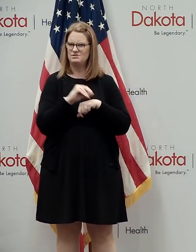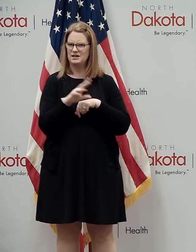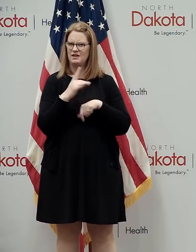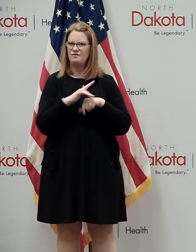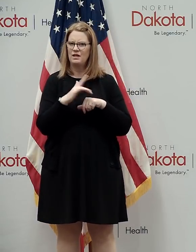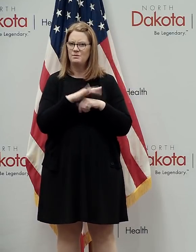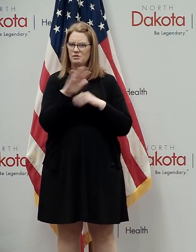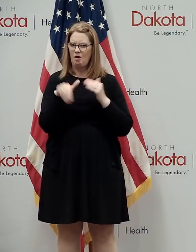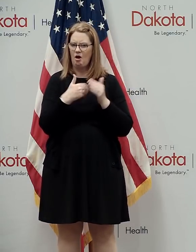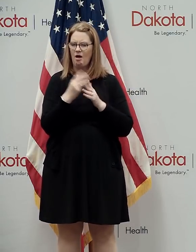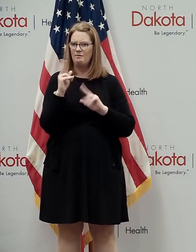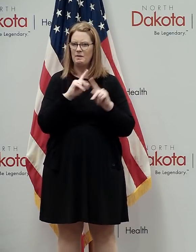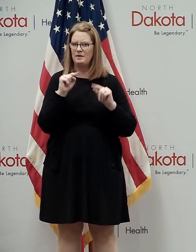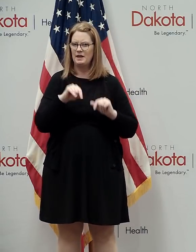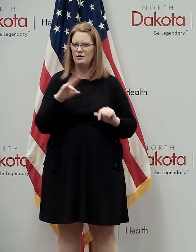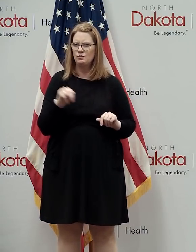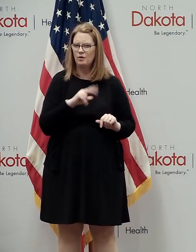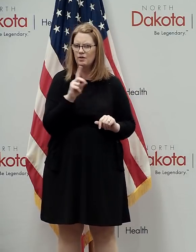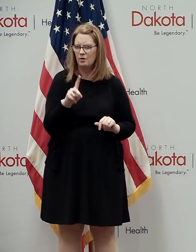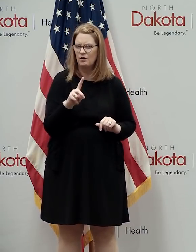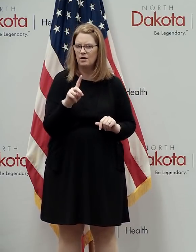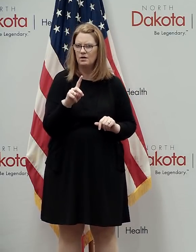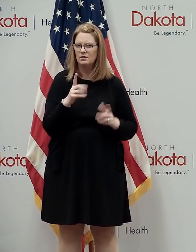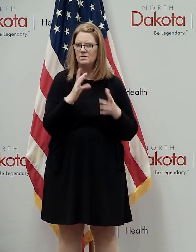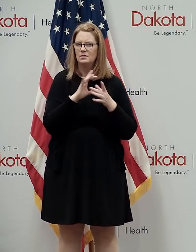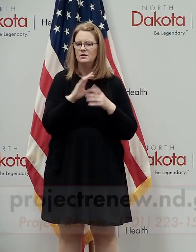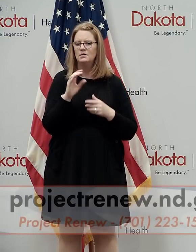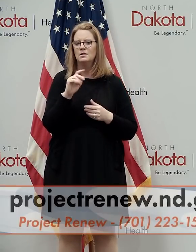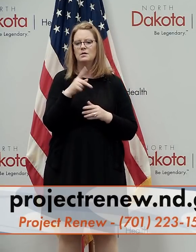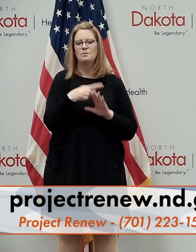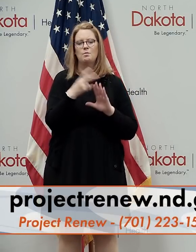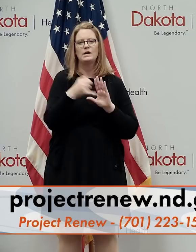available to all North Dakotans, also through a federal grant.